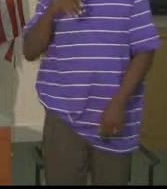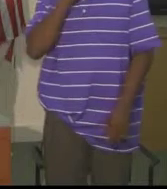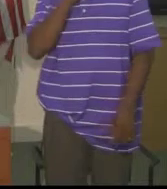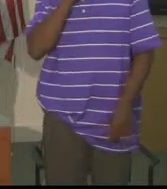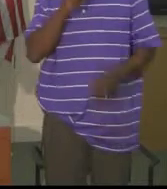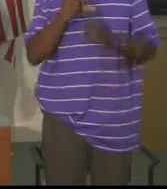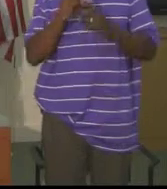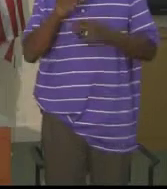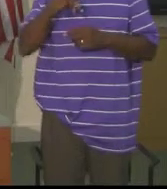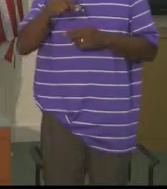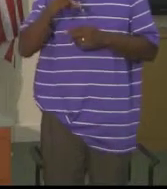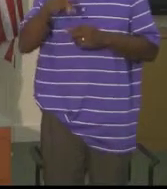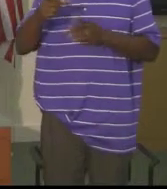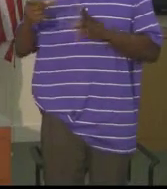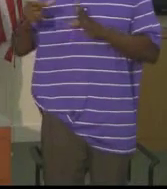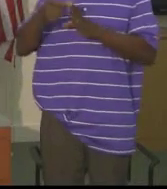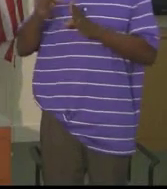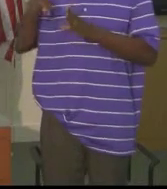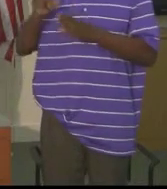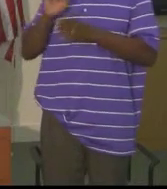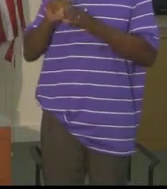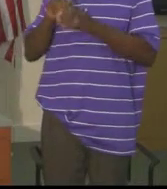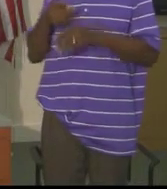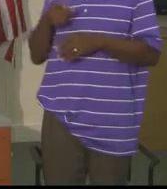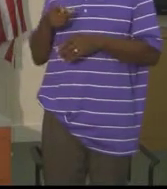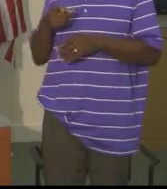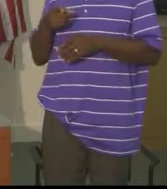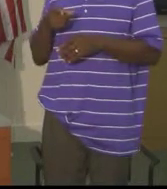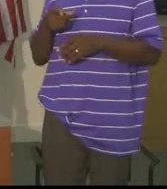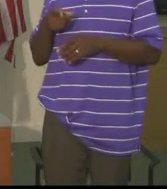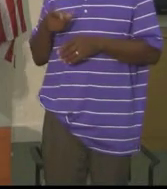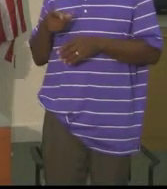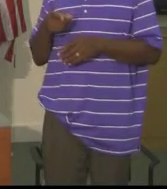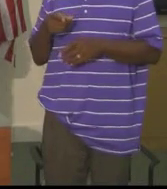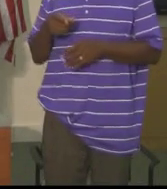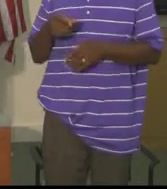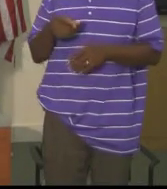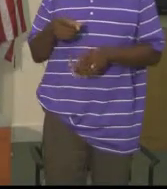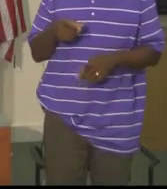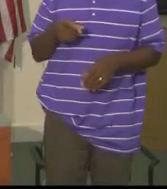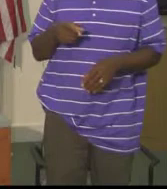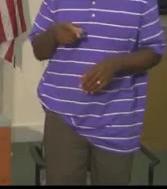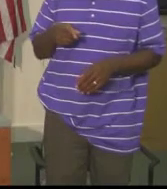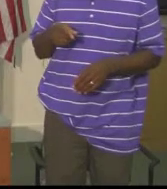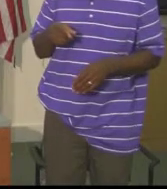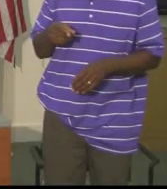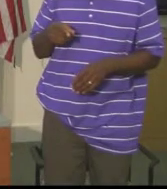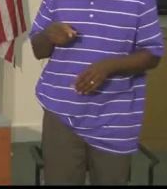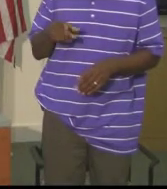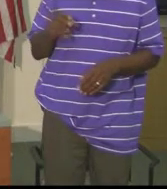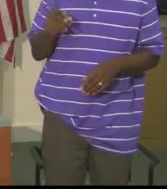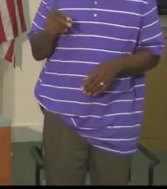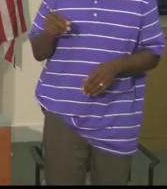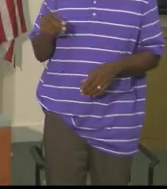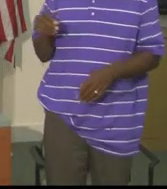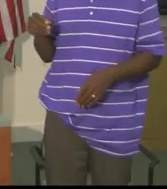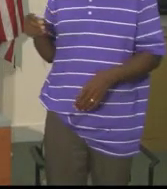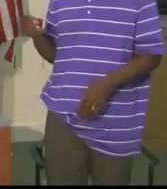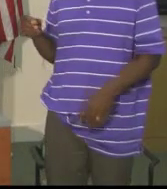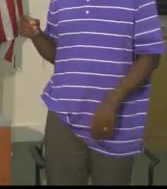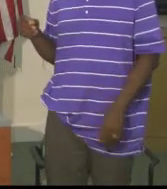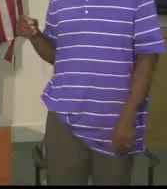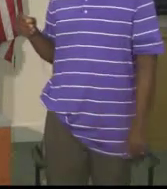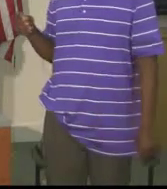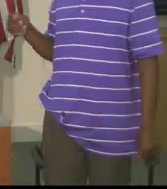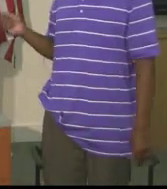put this in your computer and then you access. But he should be paying attention to class and not searching the net. Yes, most, No.